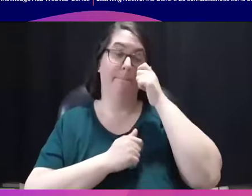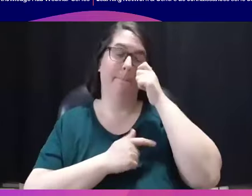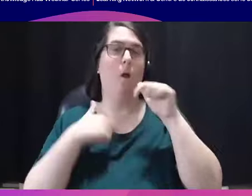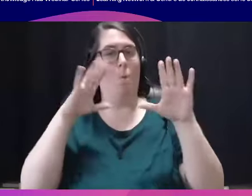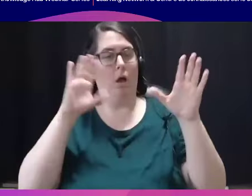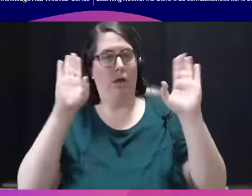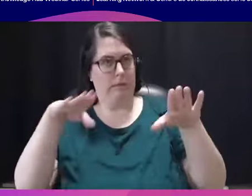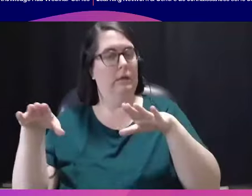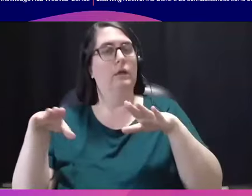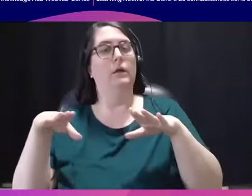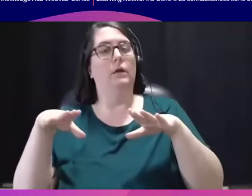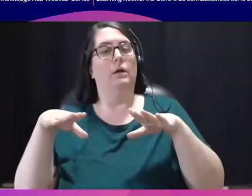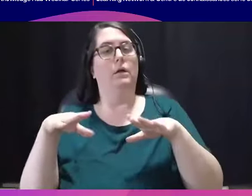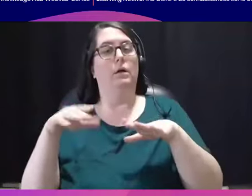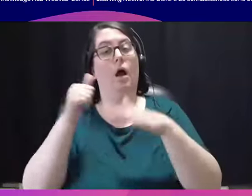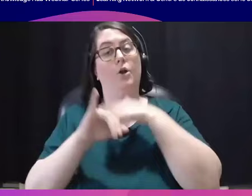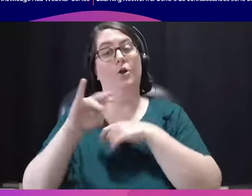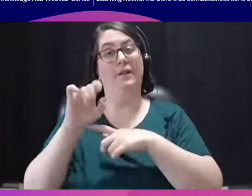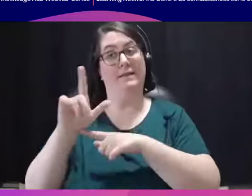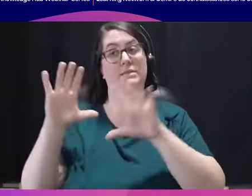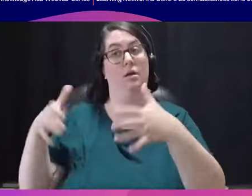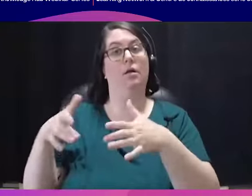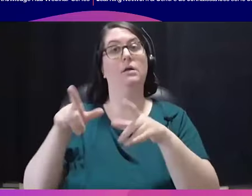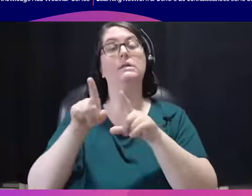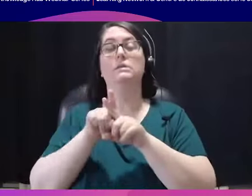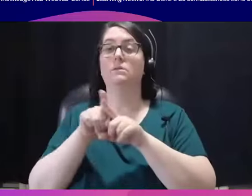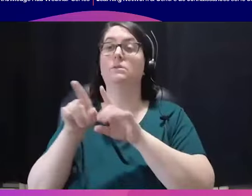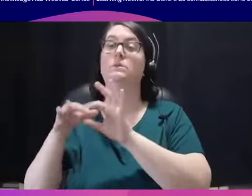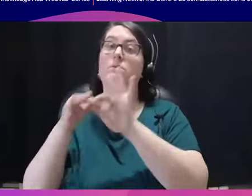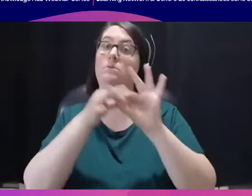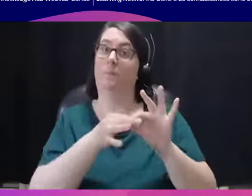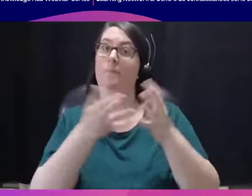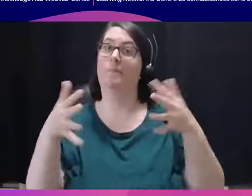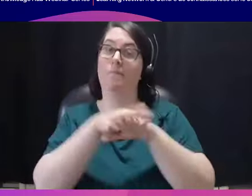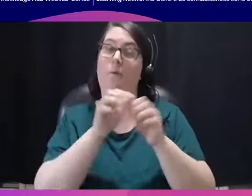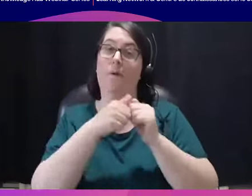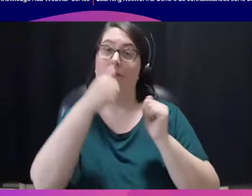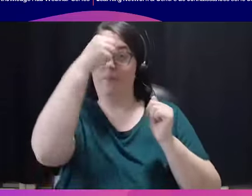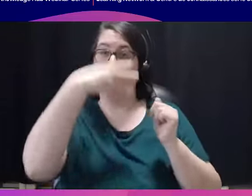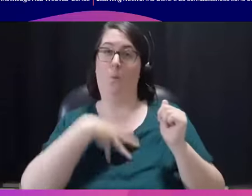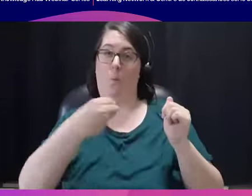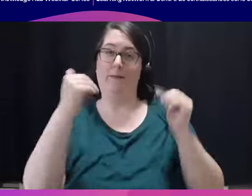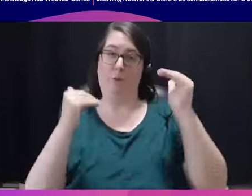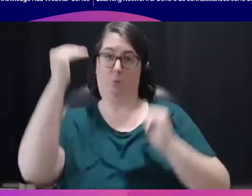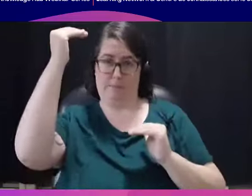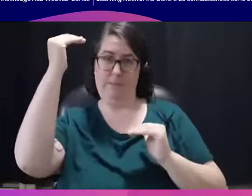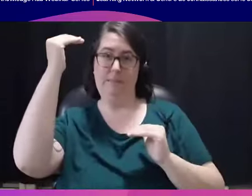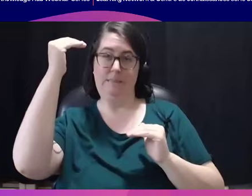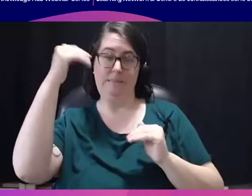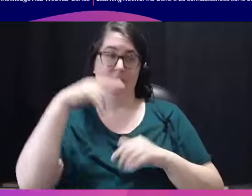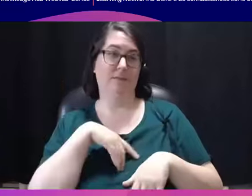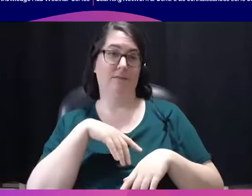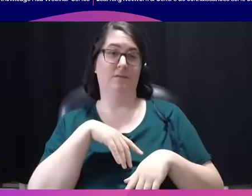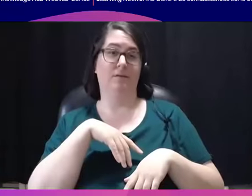of the incel movement are also associated to other white supremacist groups that talk about the purity of race, of interbreeding